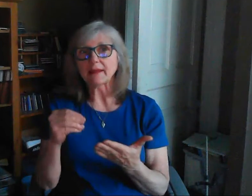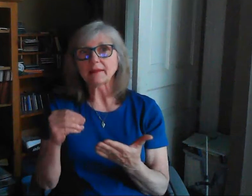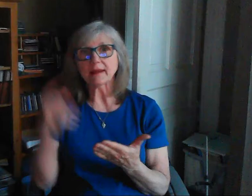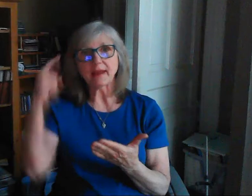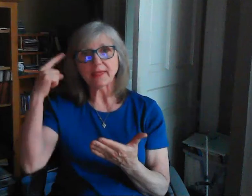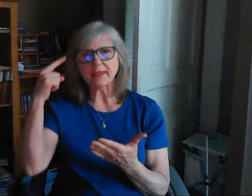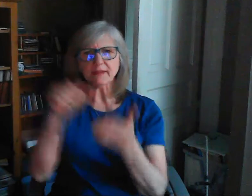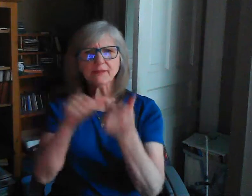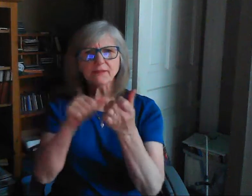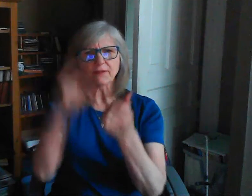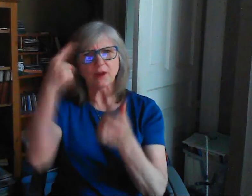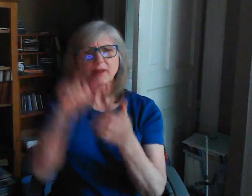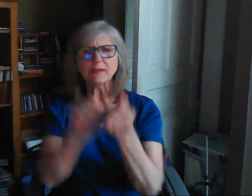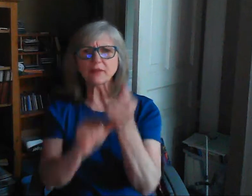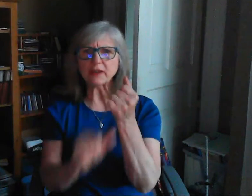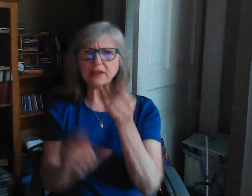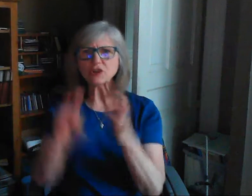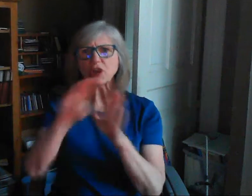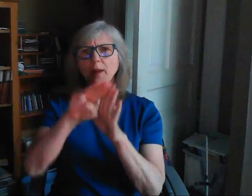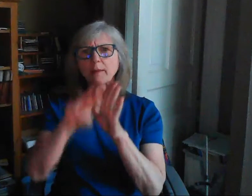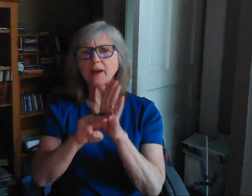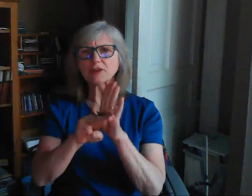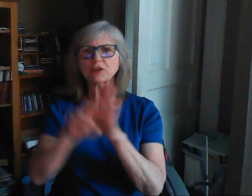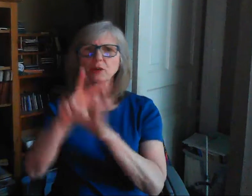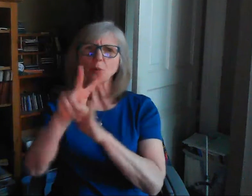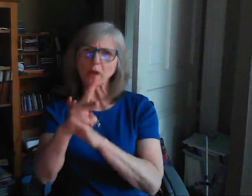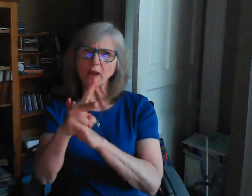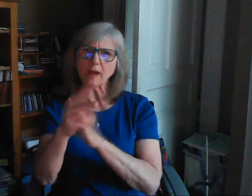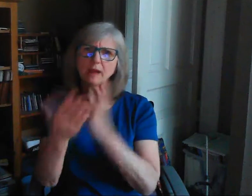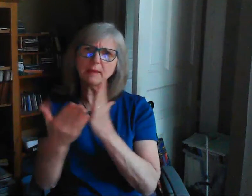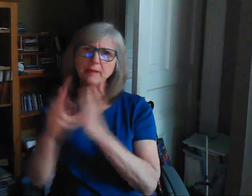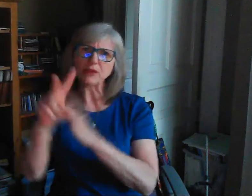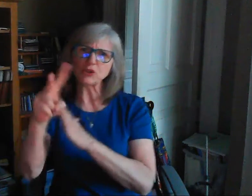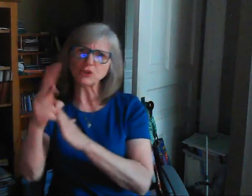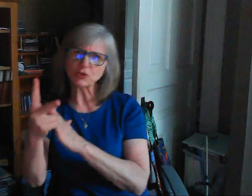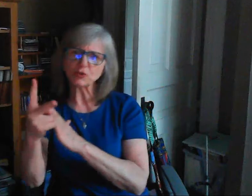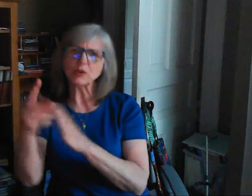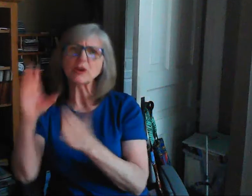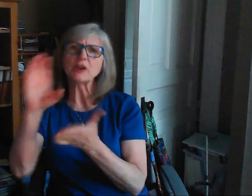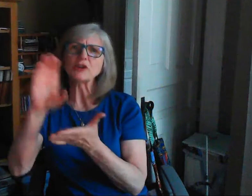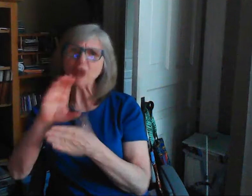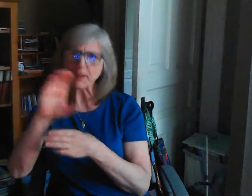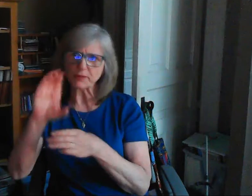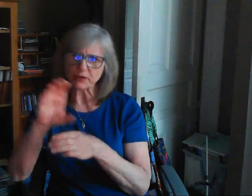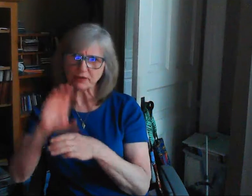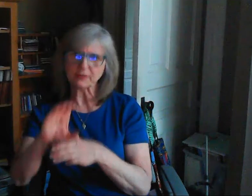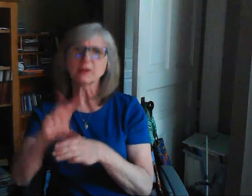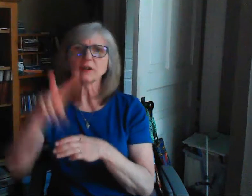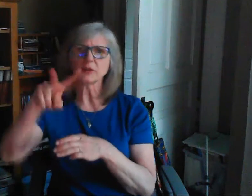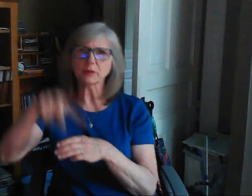and I think that really for each module, 1, maybe 2 chapters you will